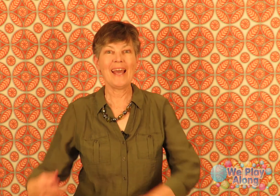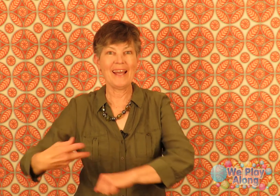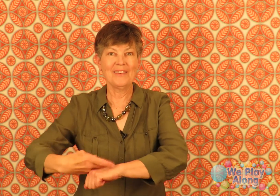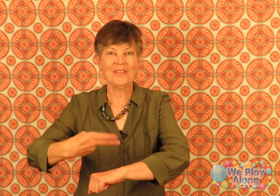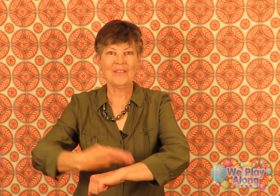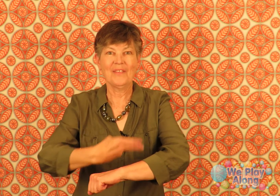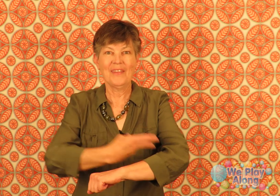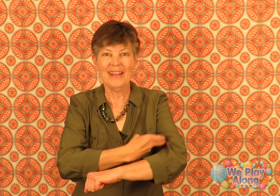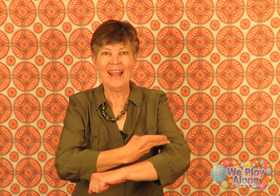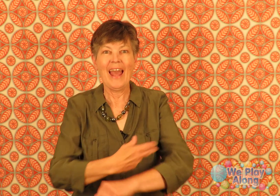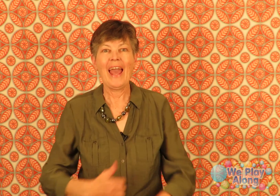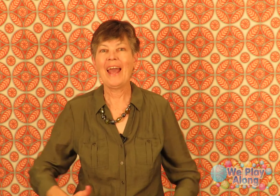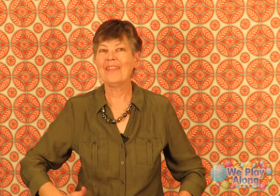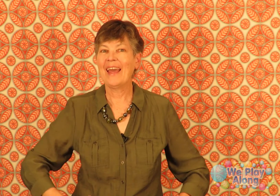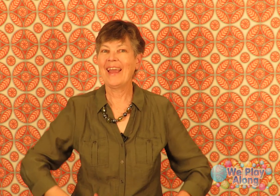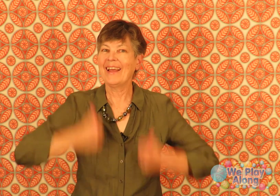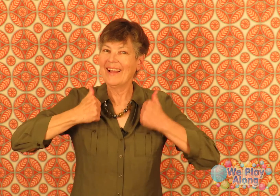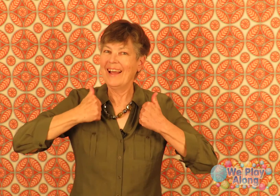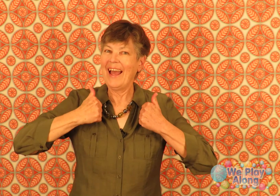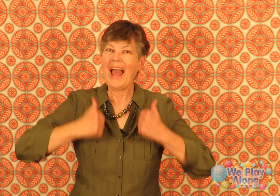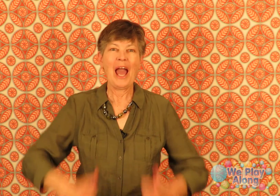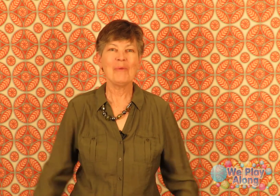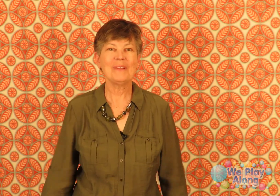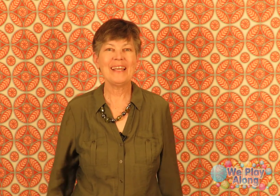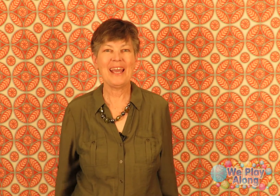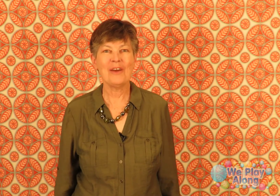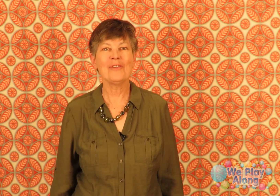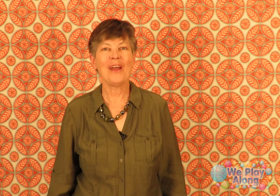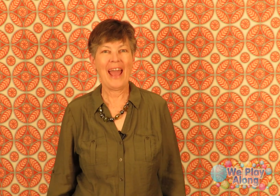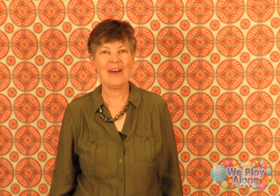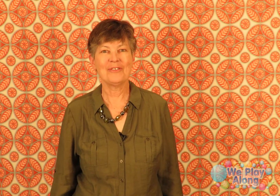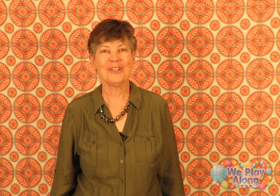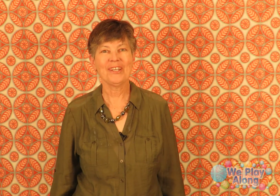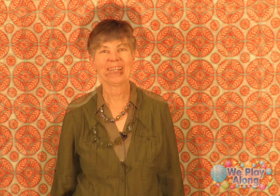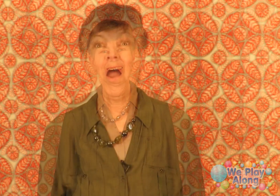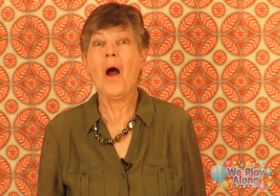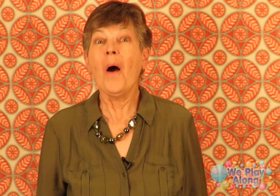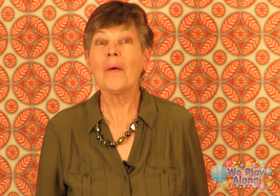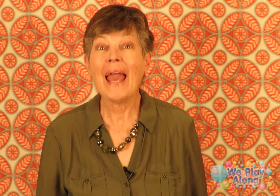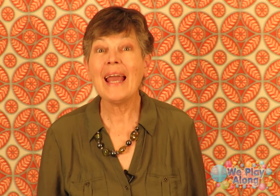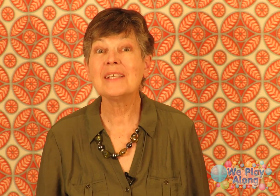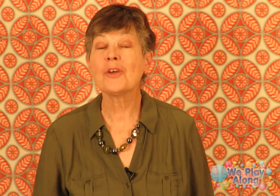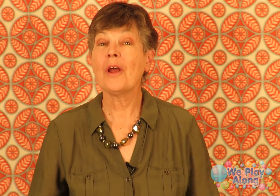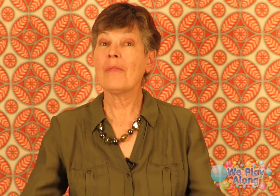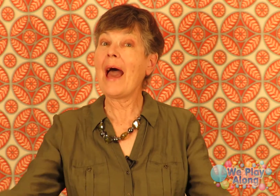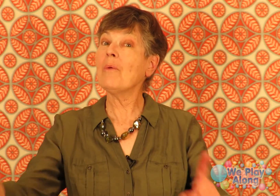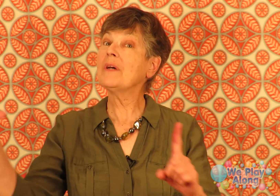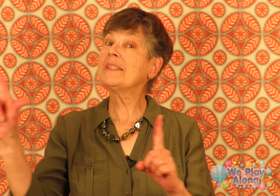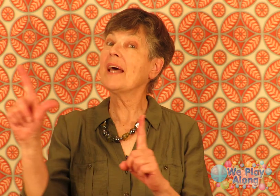said. And they happily ever after. Okay, so now that was the